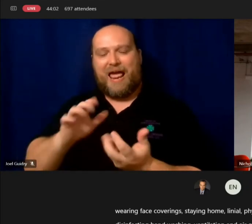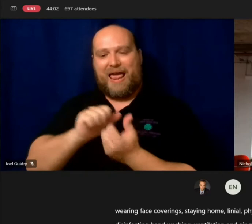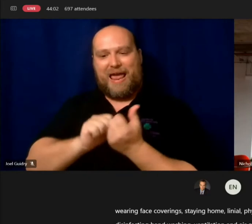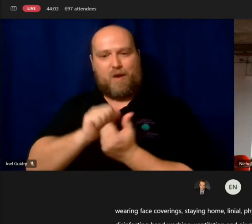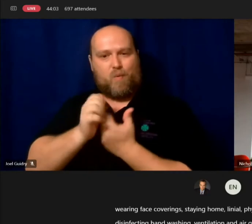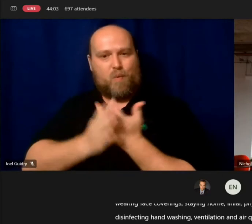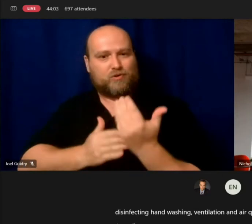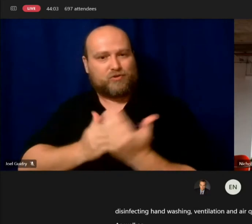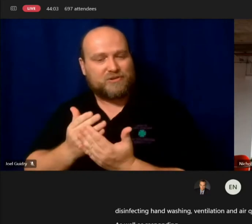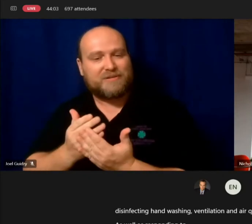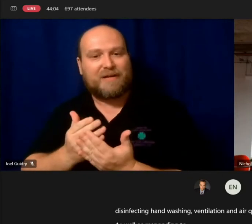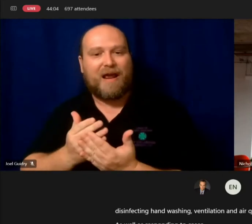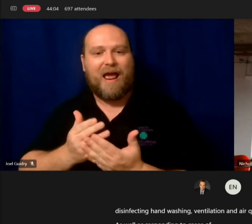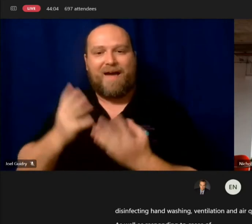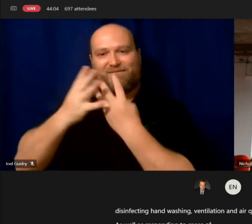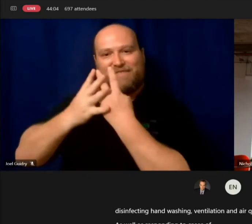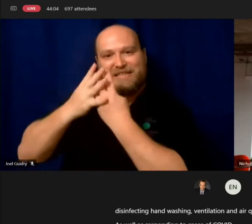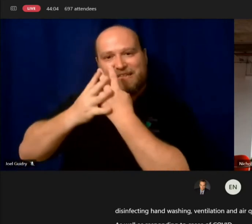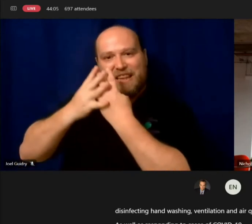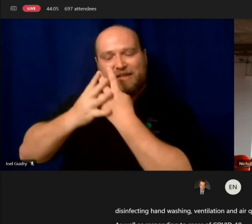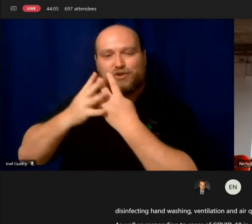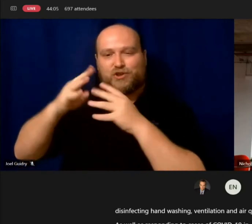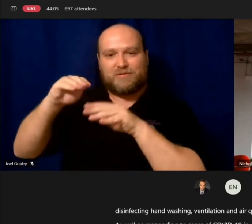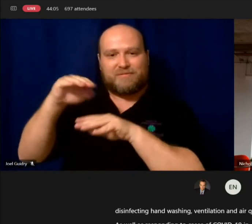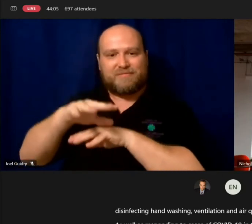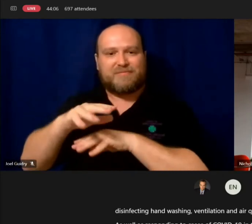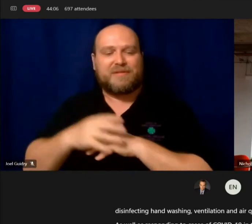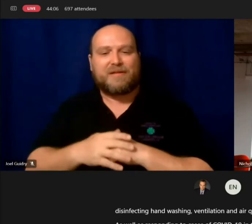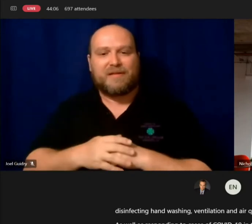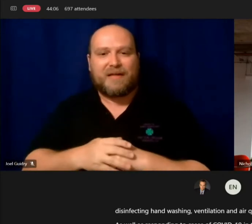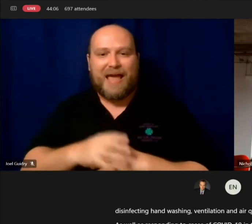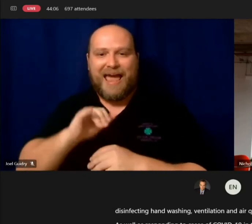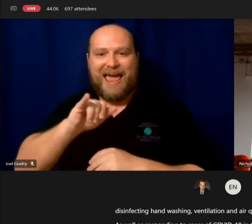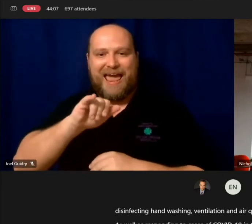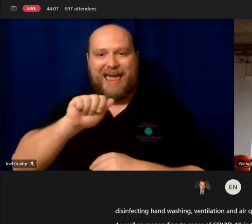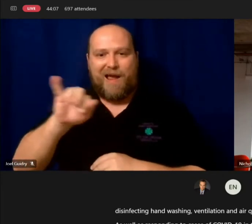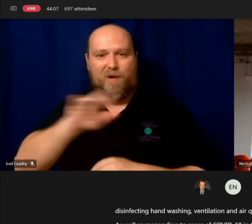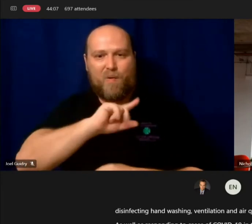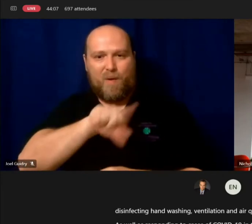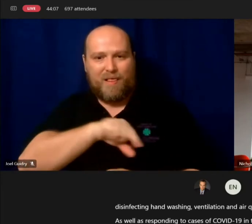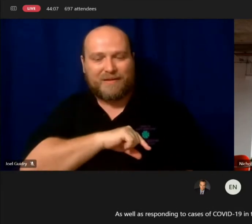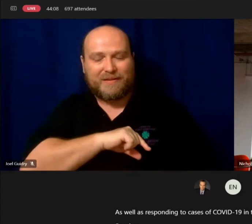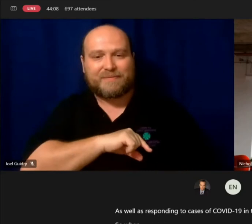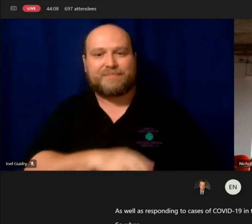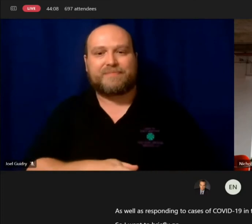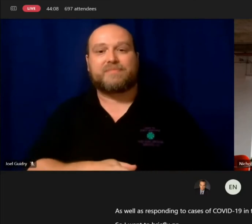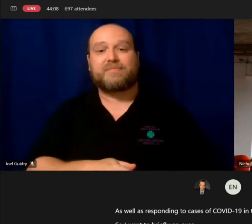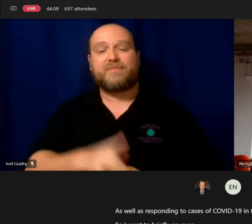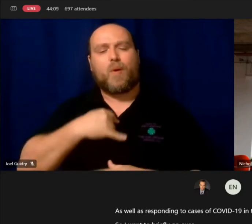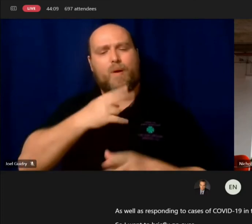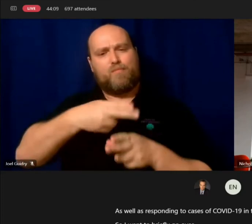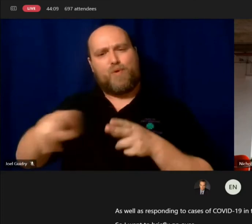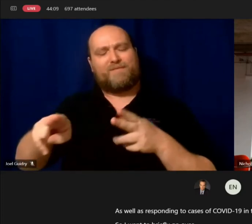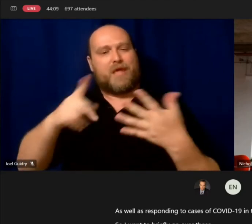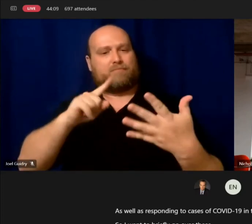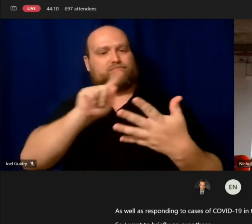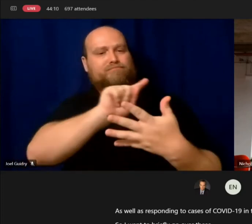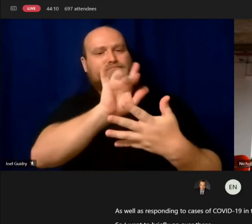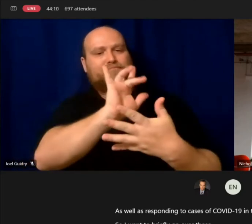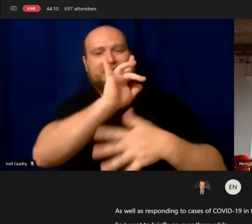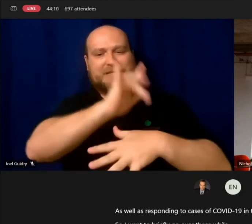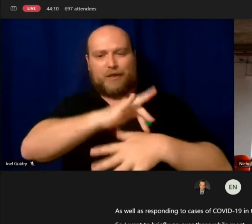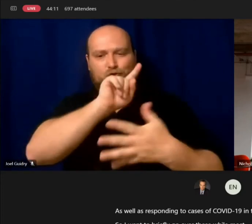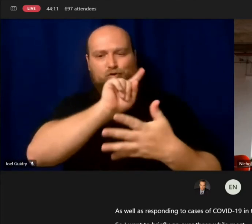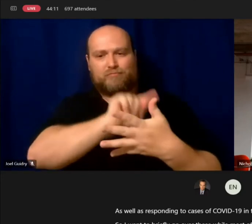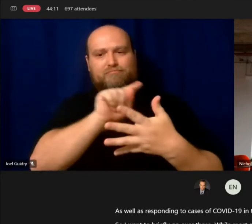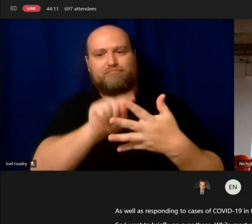of COVID-19 in the school setting. So I'm gonna briefly go over these. While most of these have stayed the